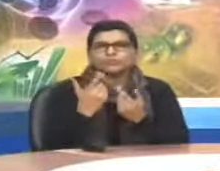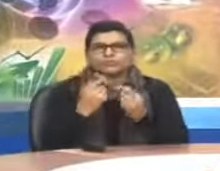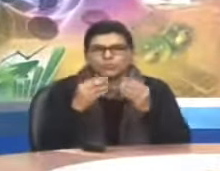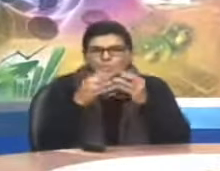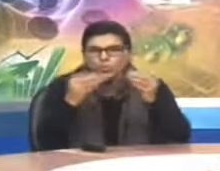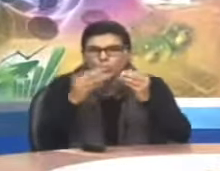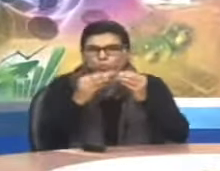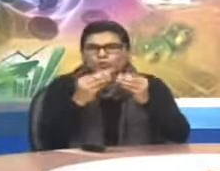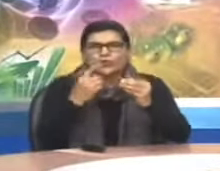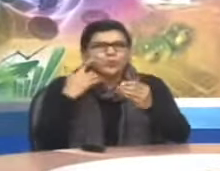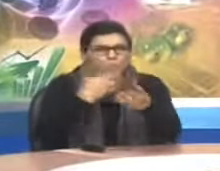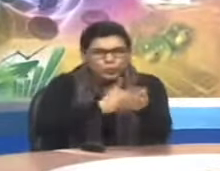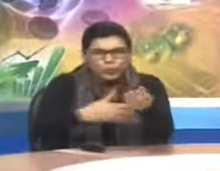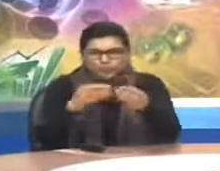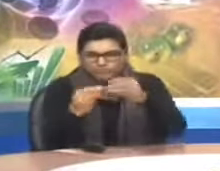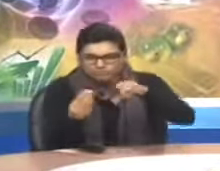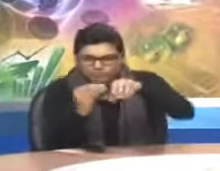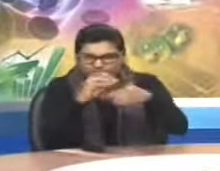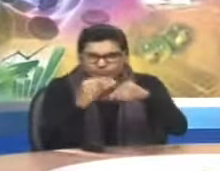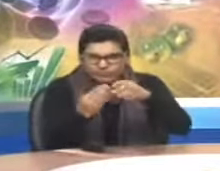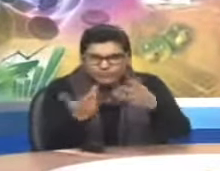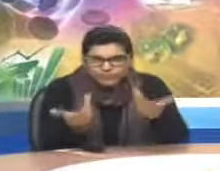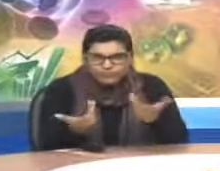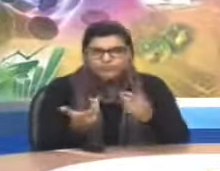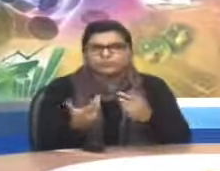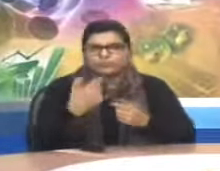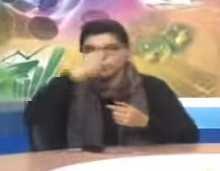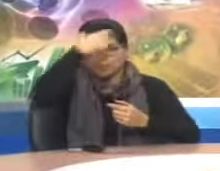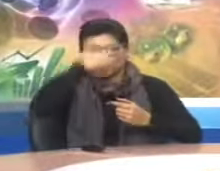are different kinds of biomedical wastes.